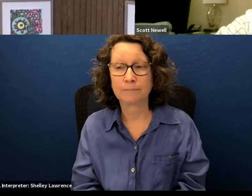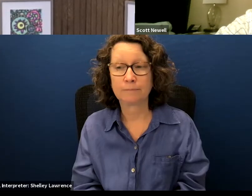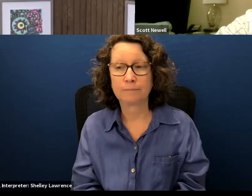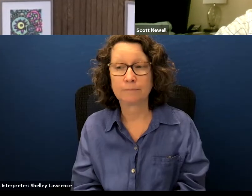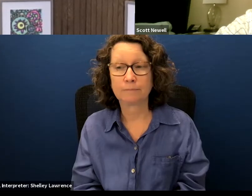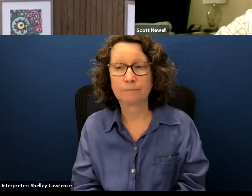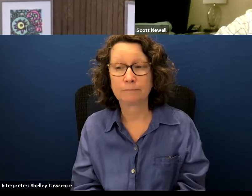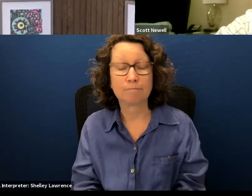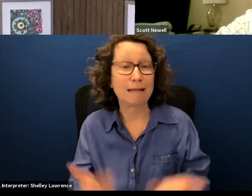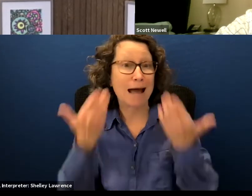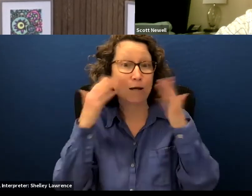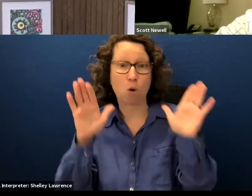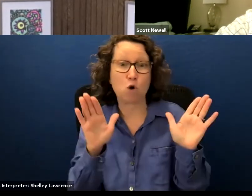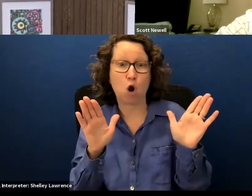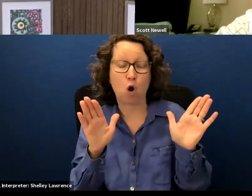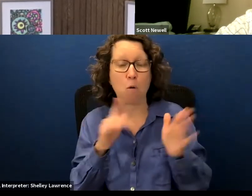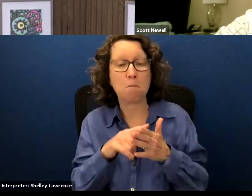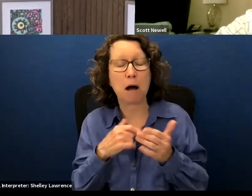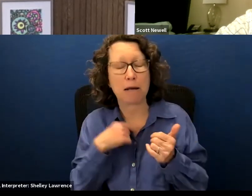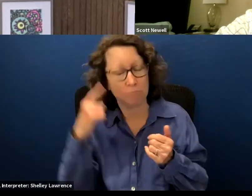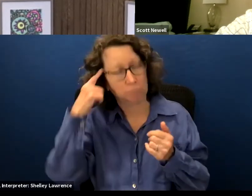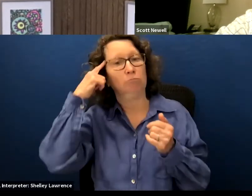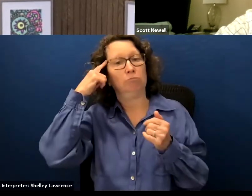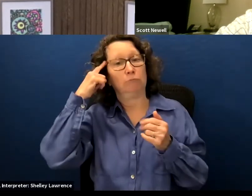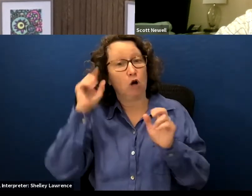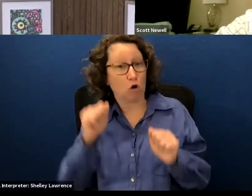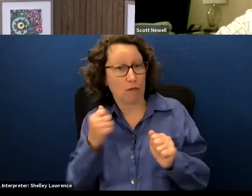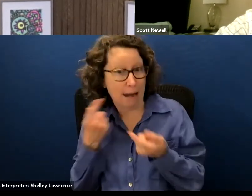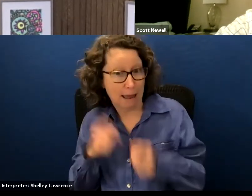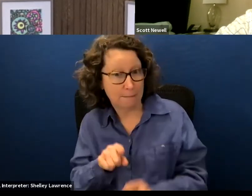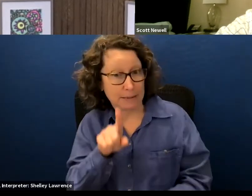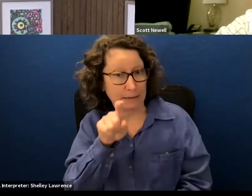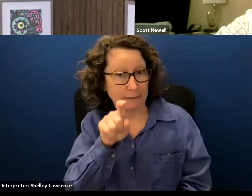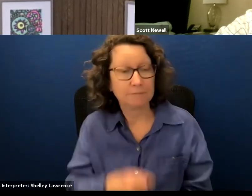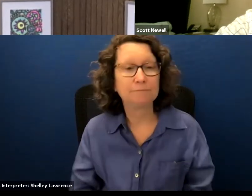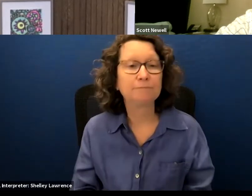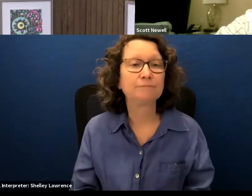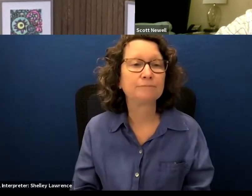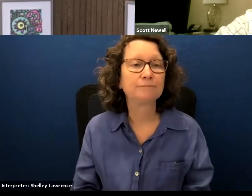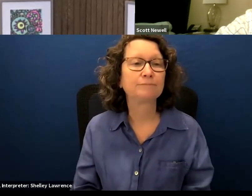I don't know that it would, but it just brings up the question.